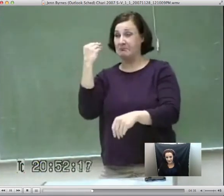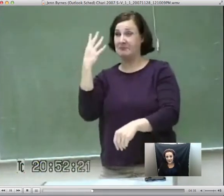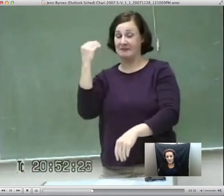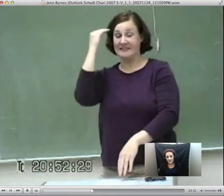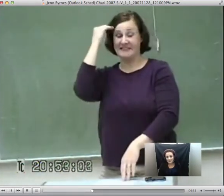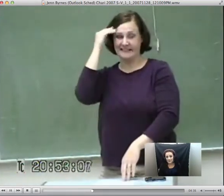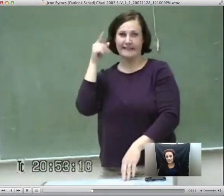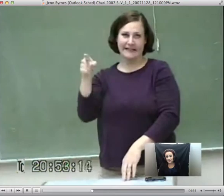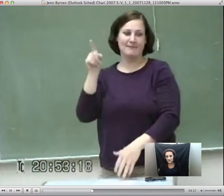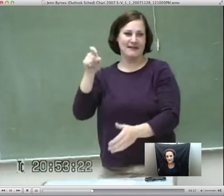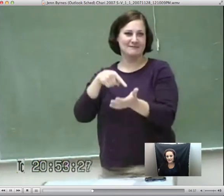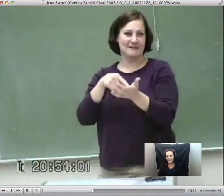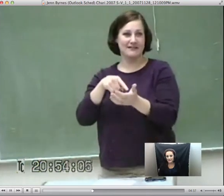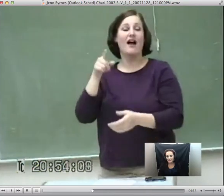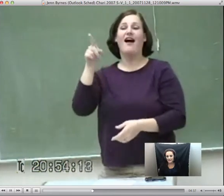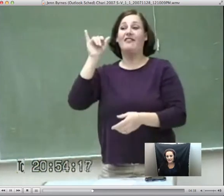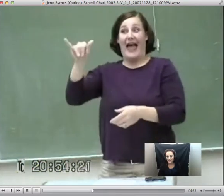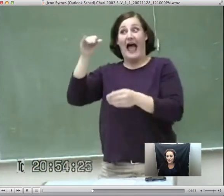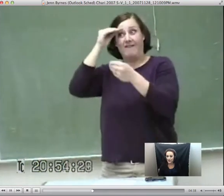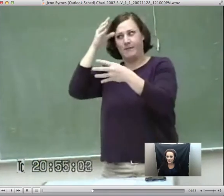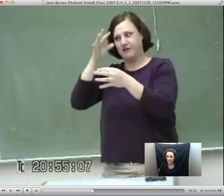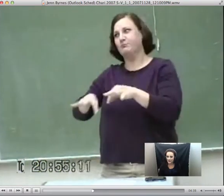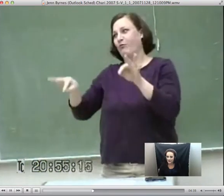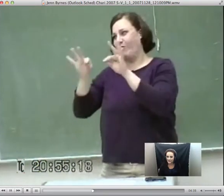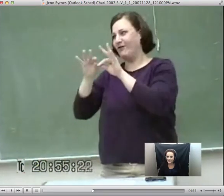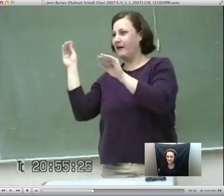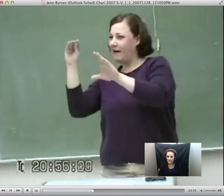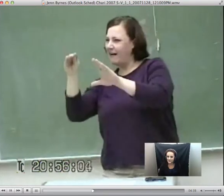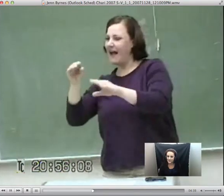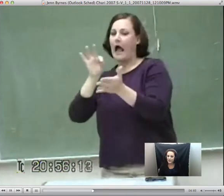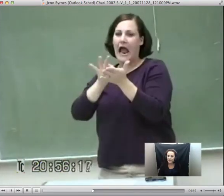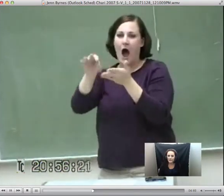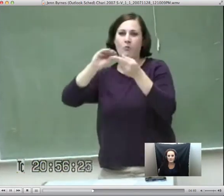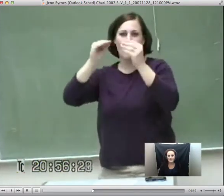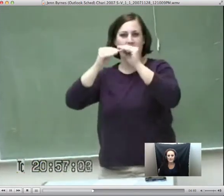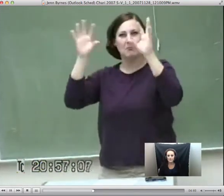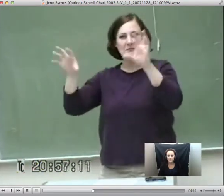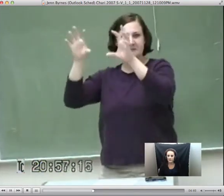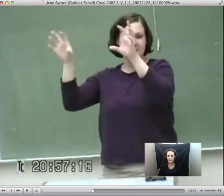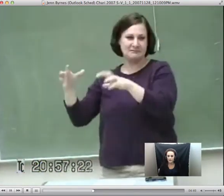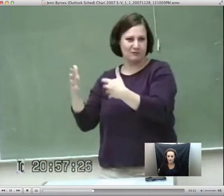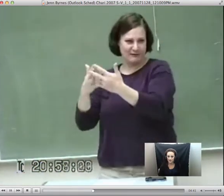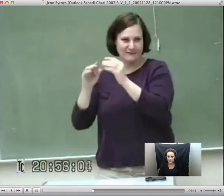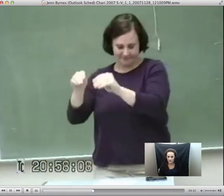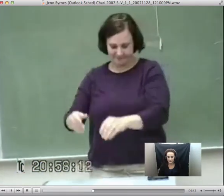My payments are in red, and they blink at me, so I know I have to get it done. So all that information is really important.